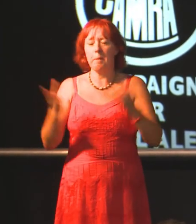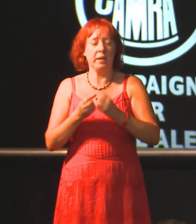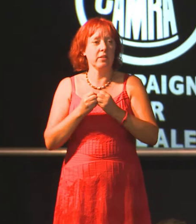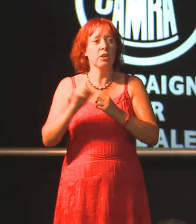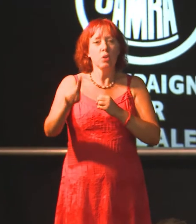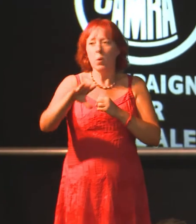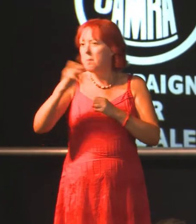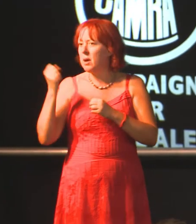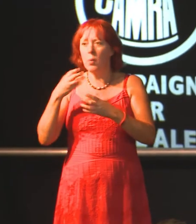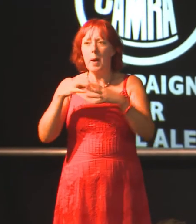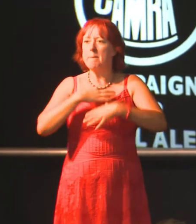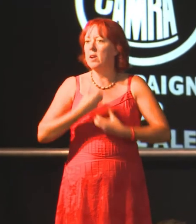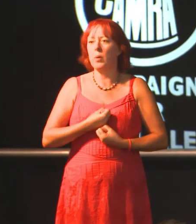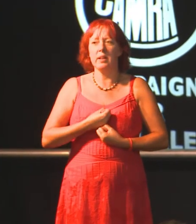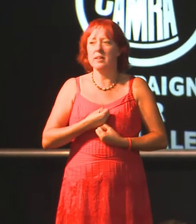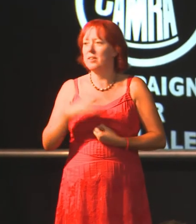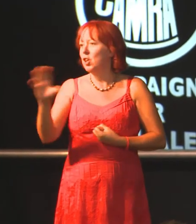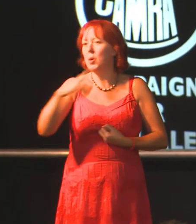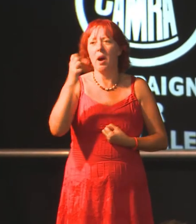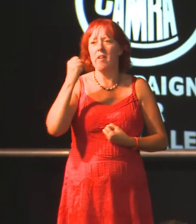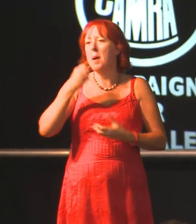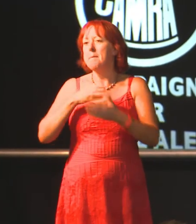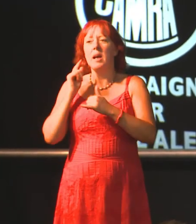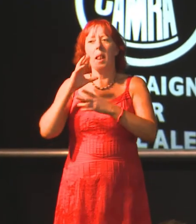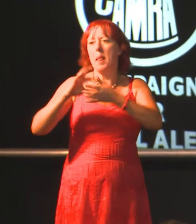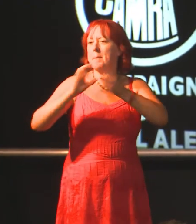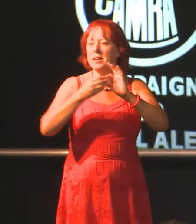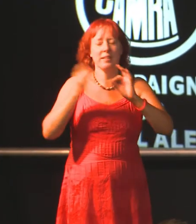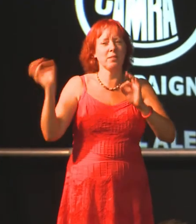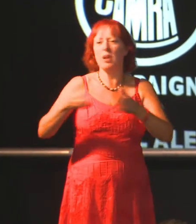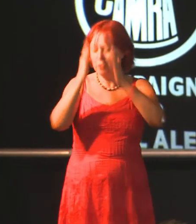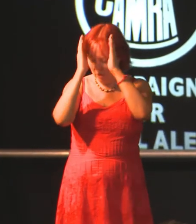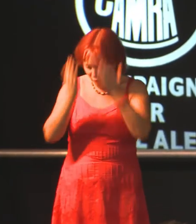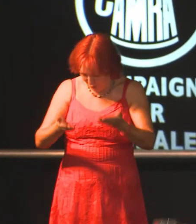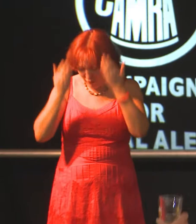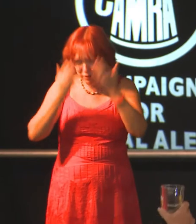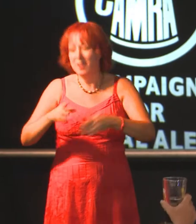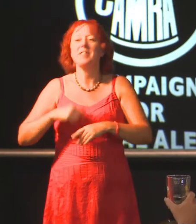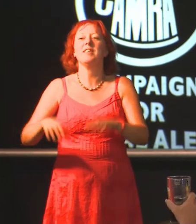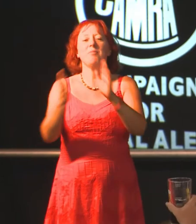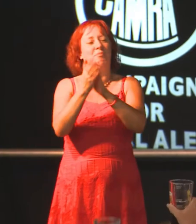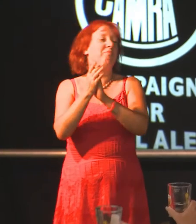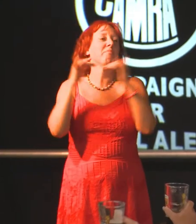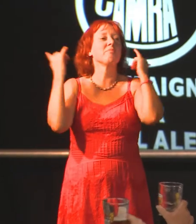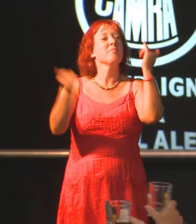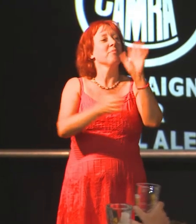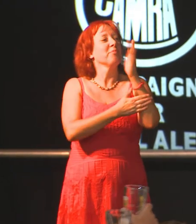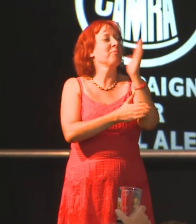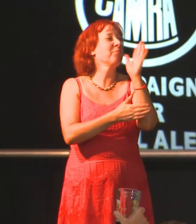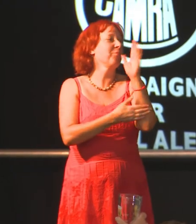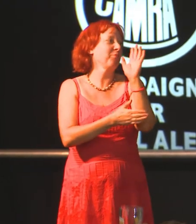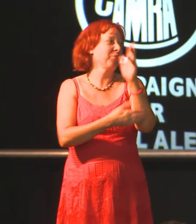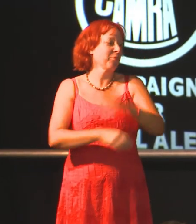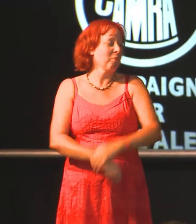champions. You are our medal winners. And you are our beer Olympians. And we salute you. Give them the biggest cheer of all.